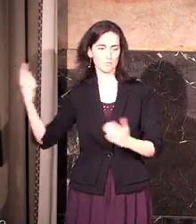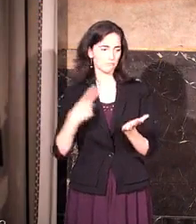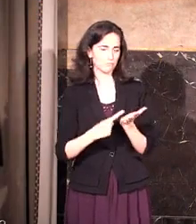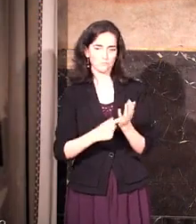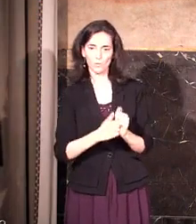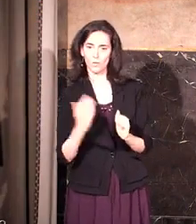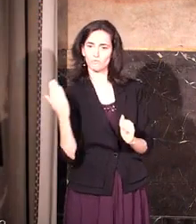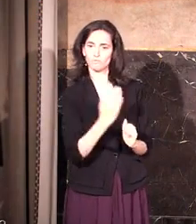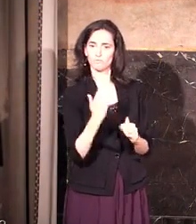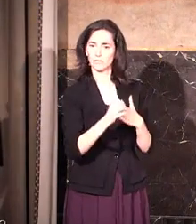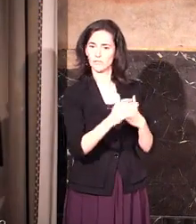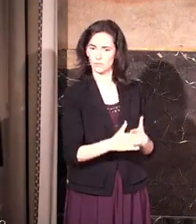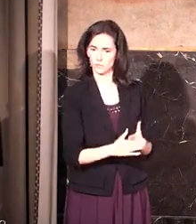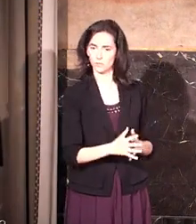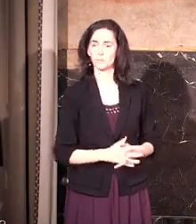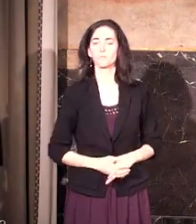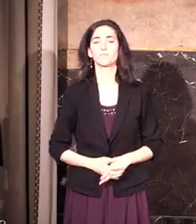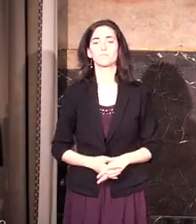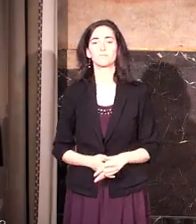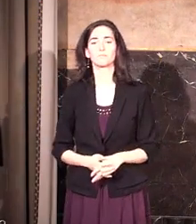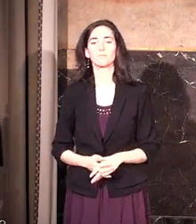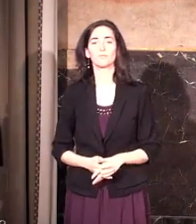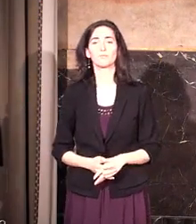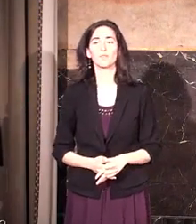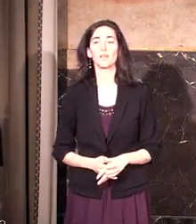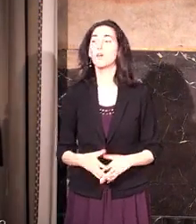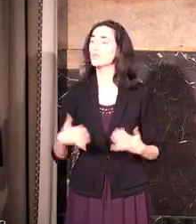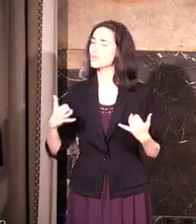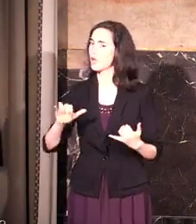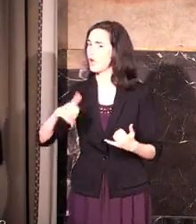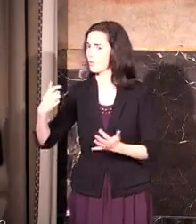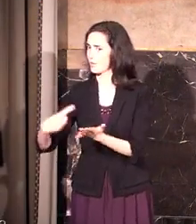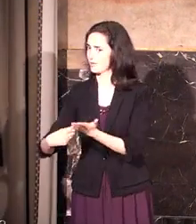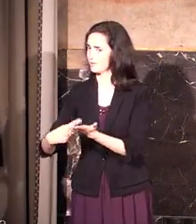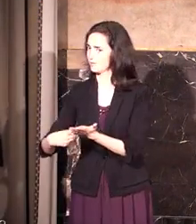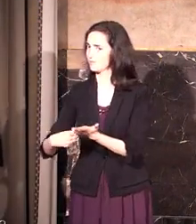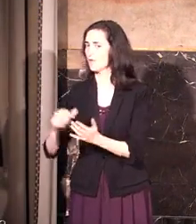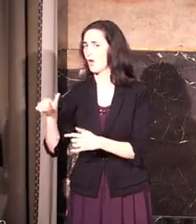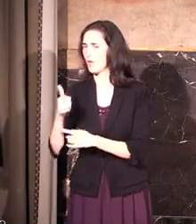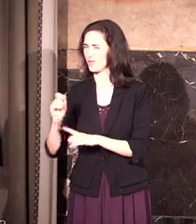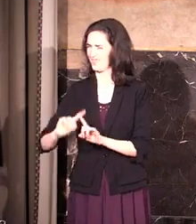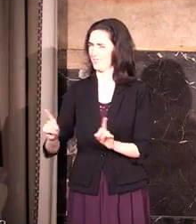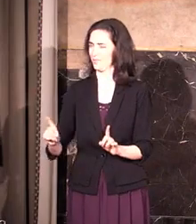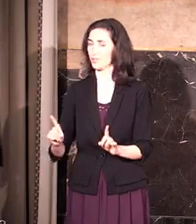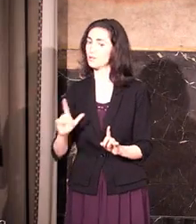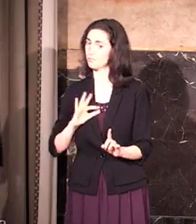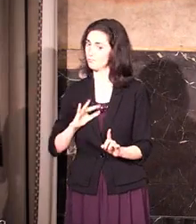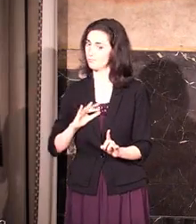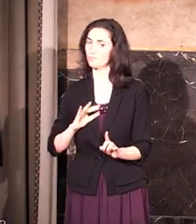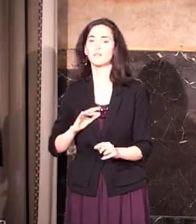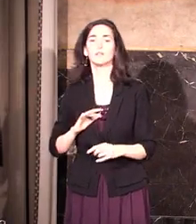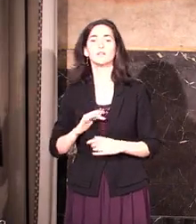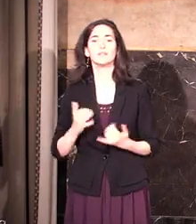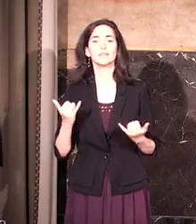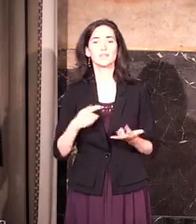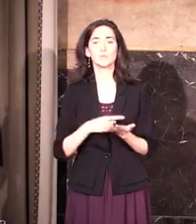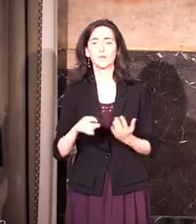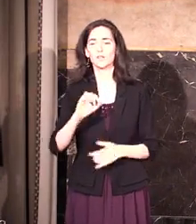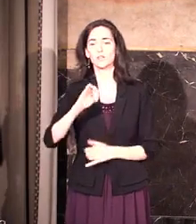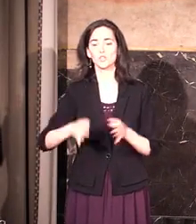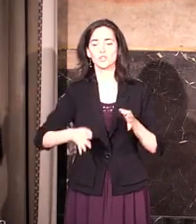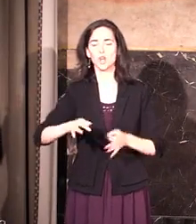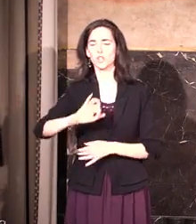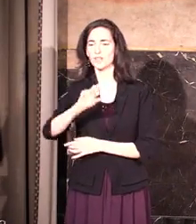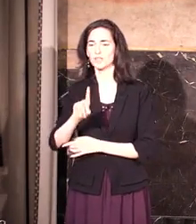I wanted to talk about something that's a little different, but it's also good, and I want to highlight this. This week, Judge Duplanche